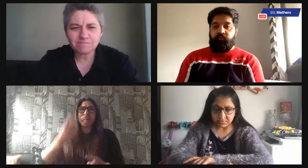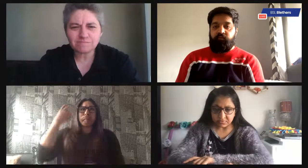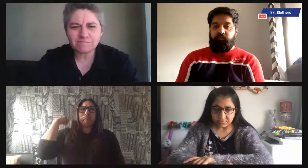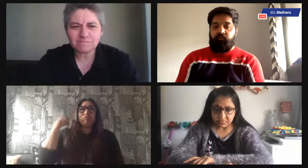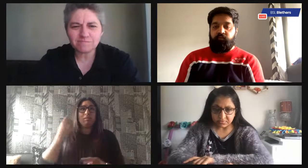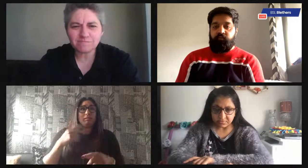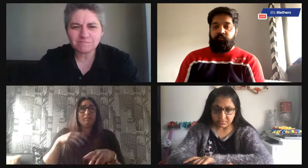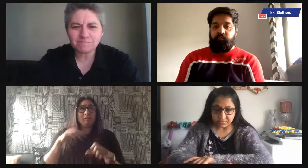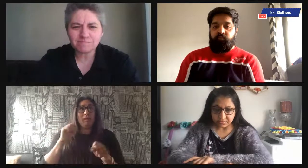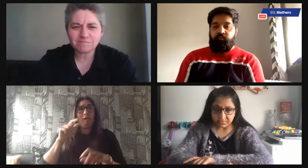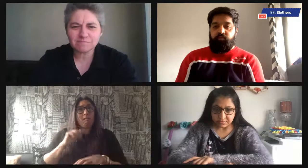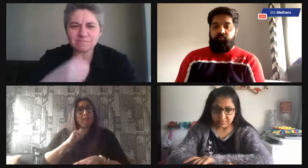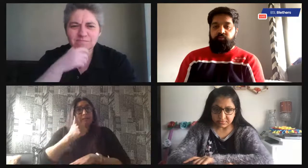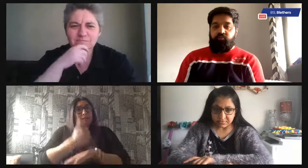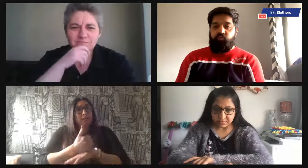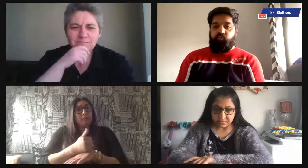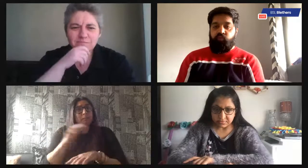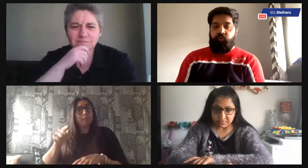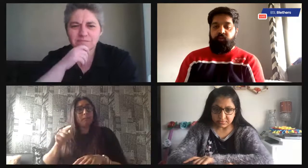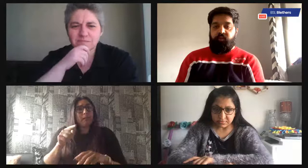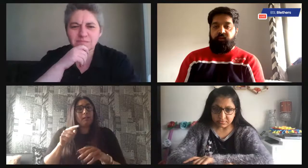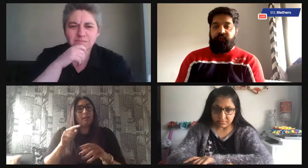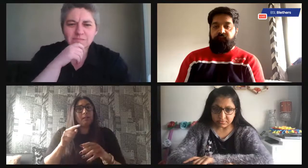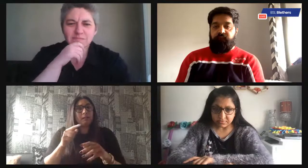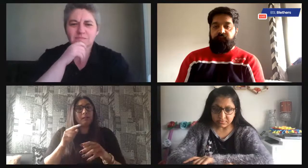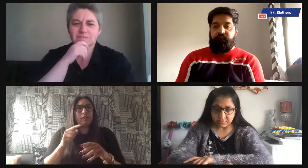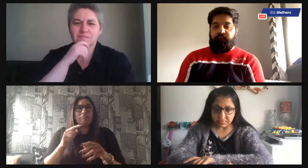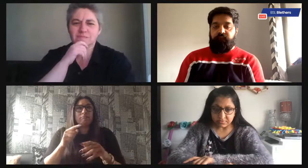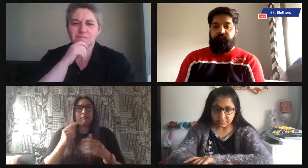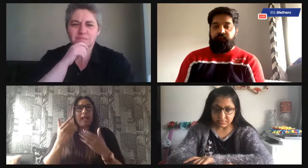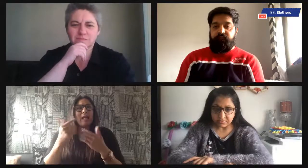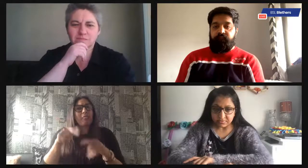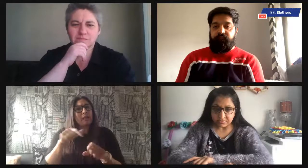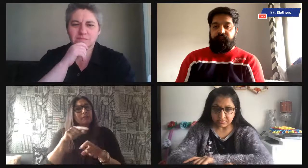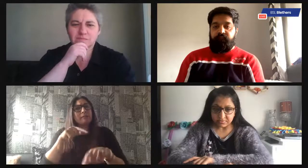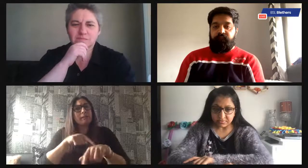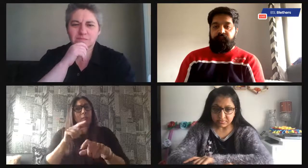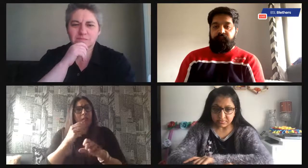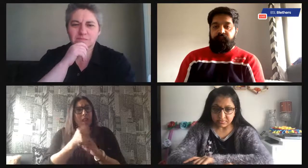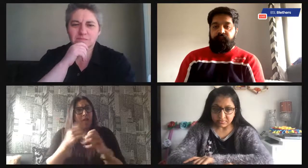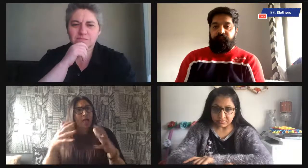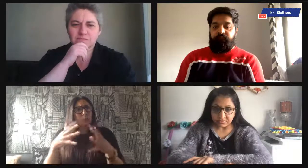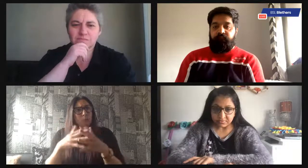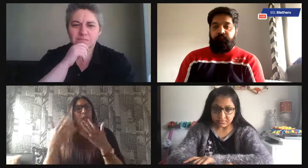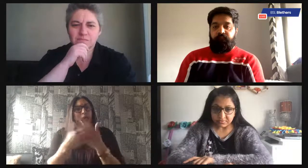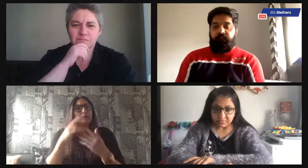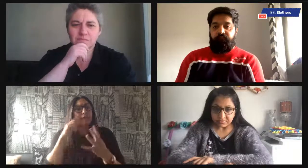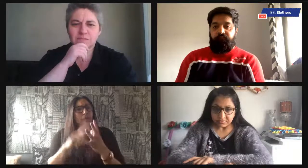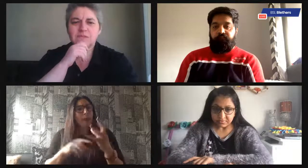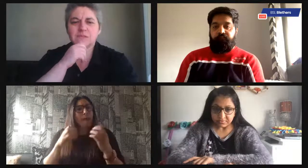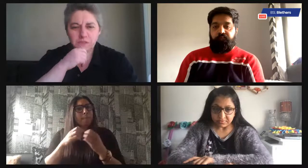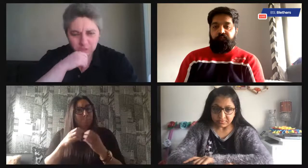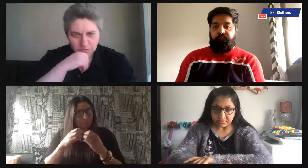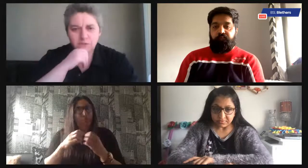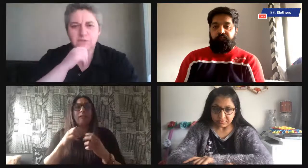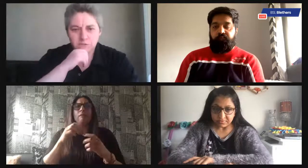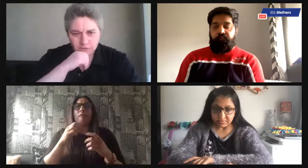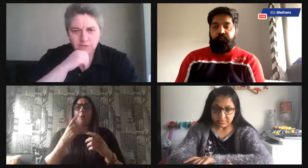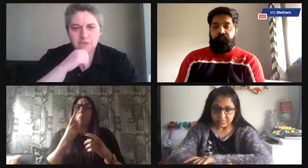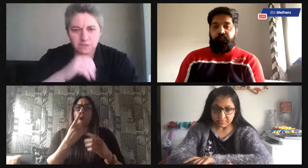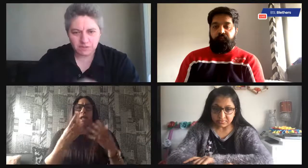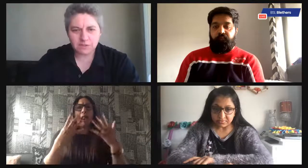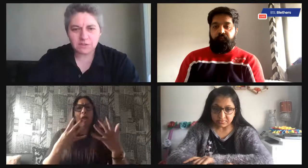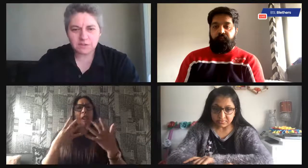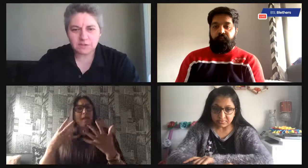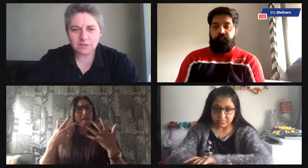evolve? Oh, Avril, you're taking me back. We really set up the project, and at that time, it